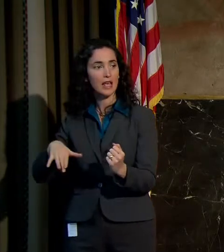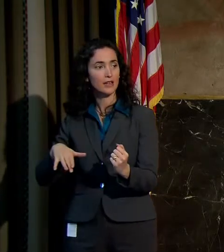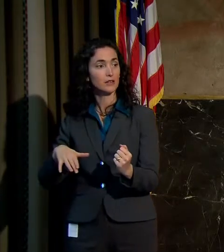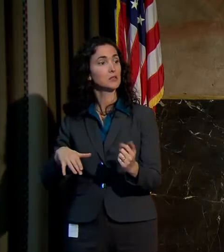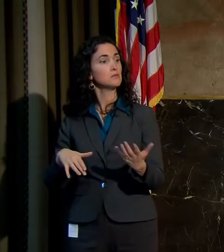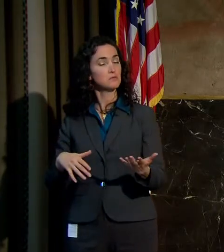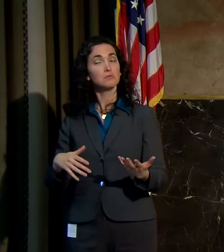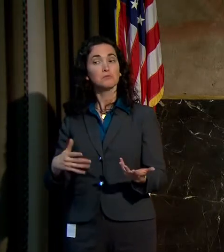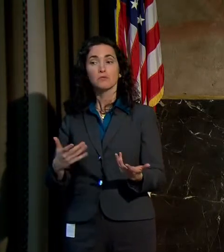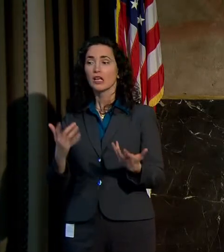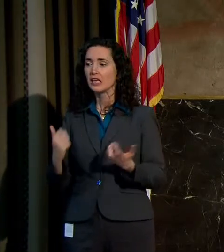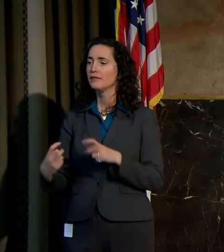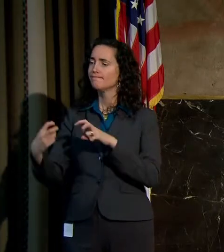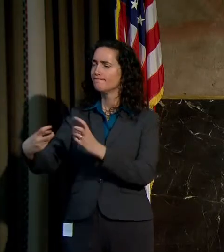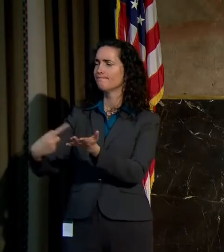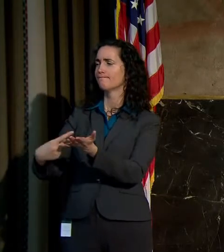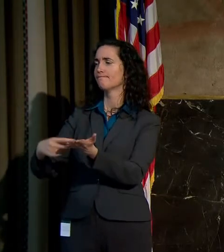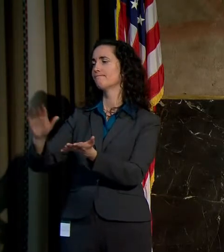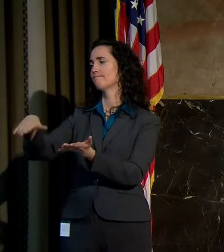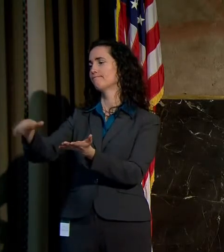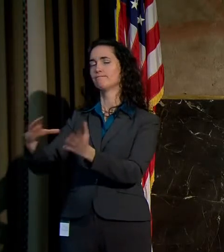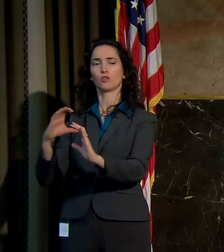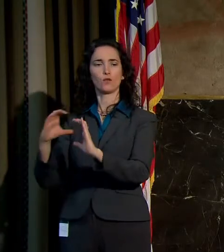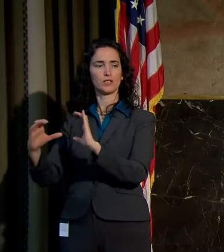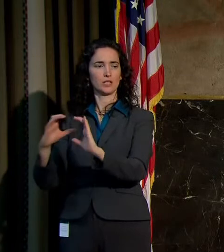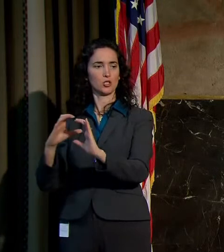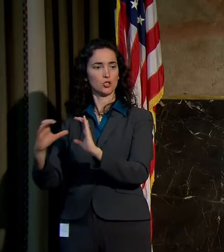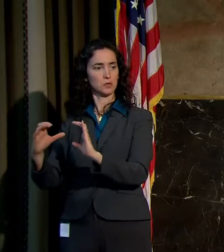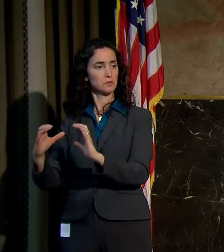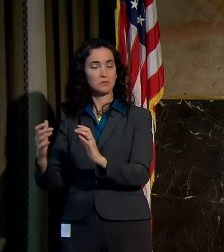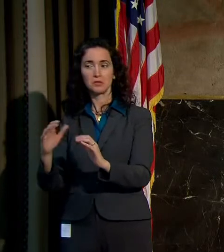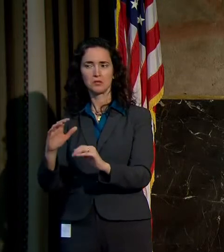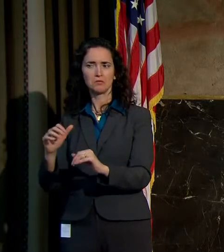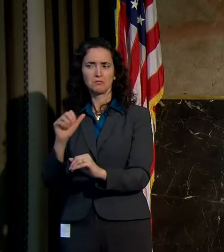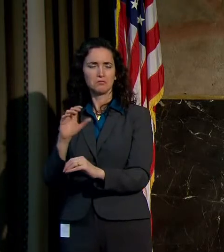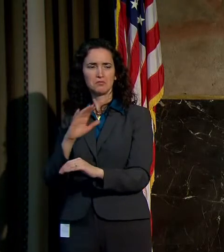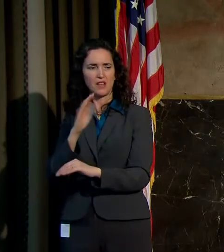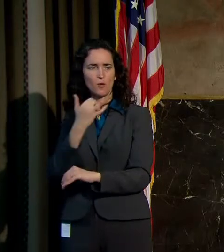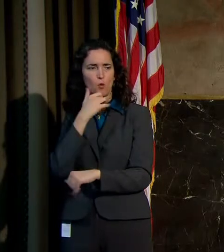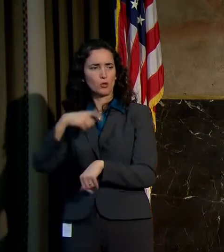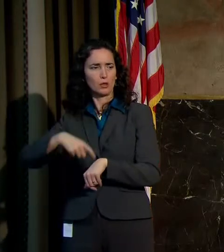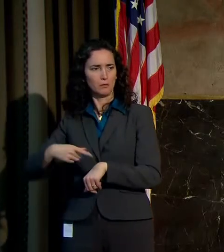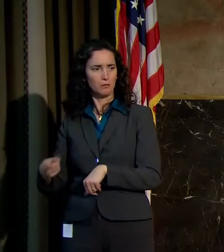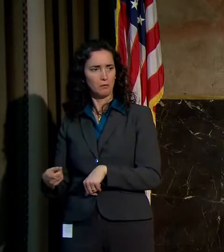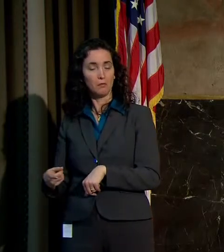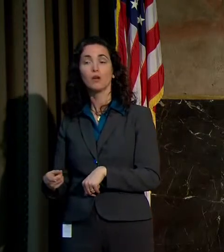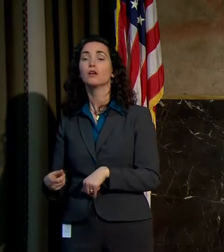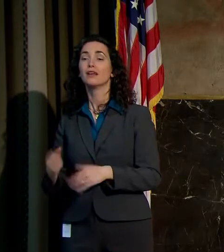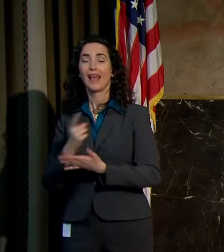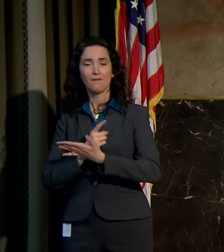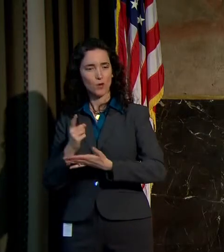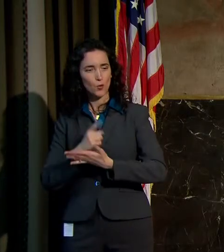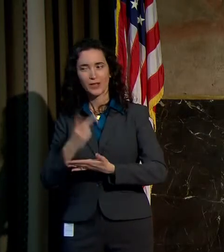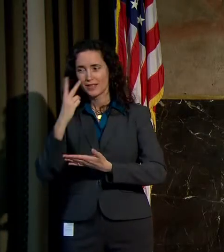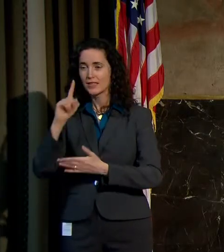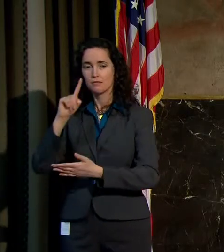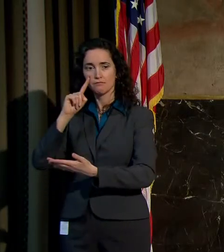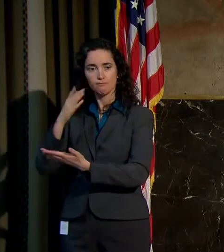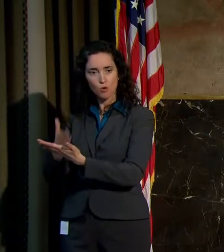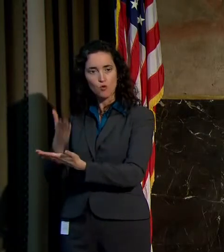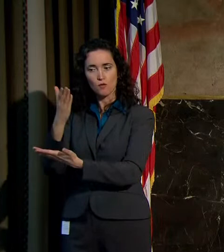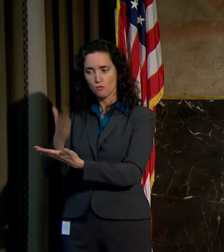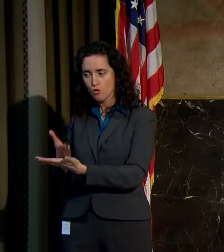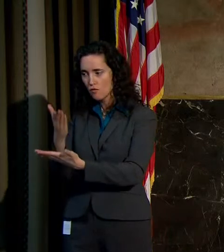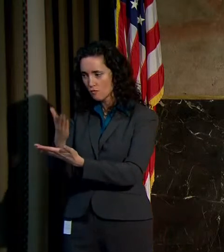to have another conversation about it. There's good data out there. You know, every week now we get more data showing the power of these vaccines